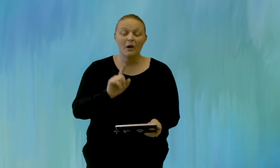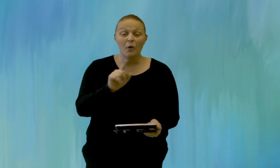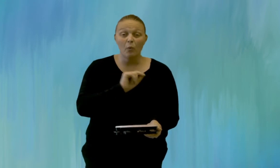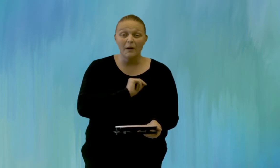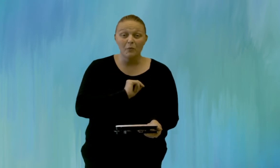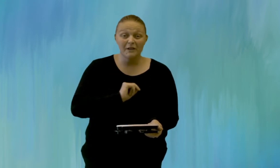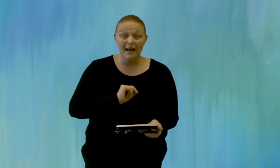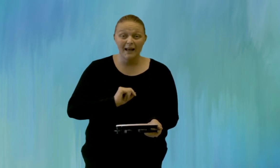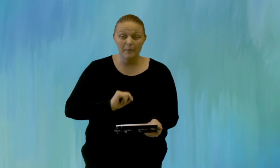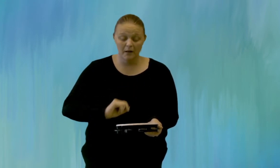One more time.